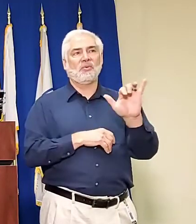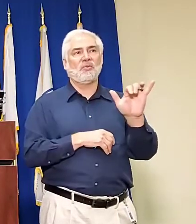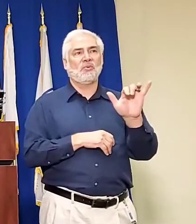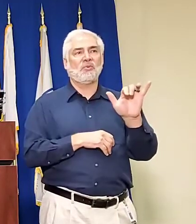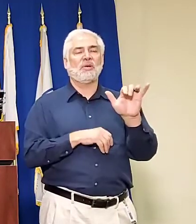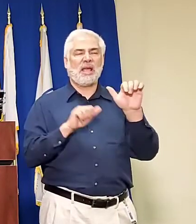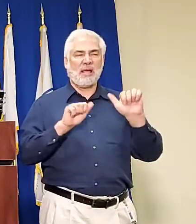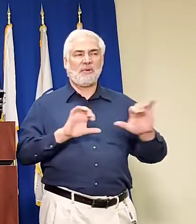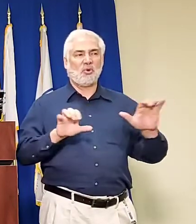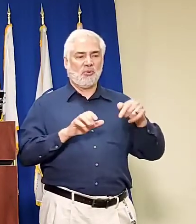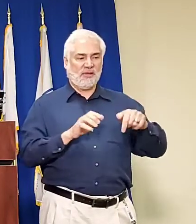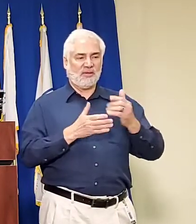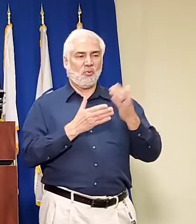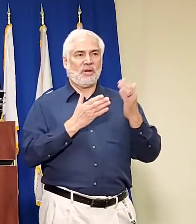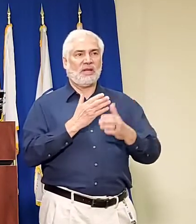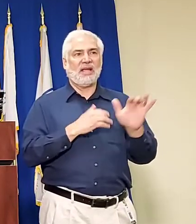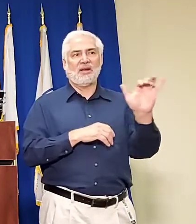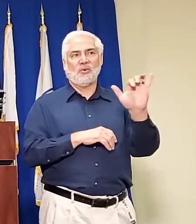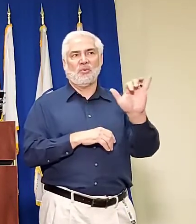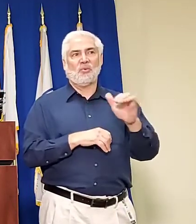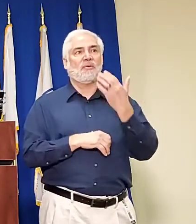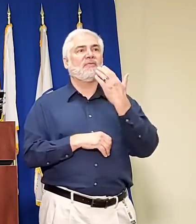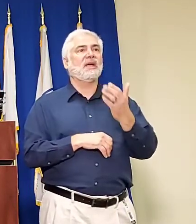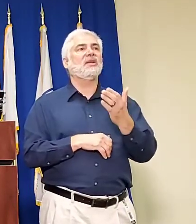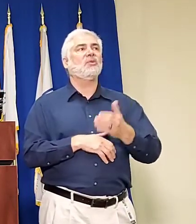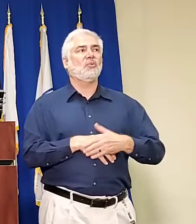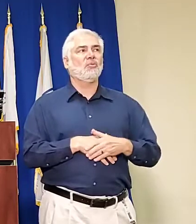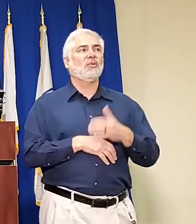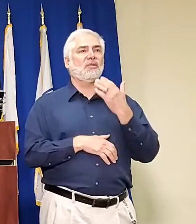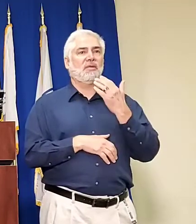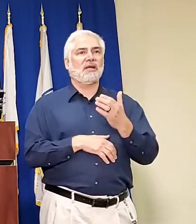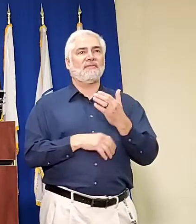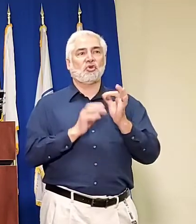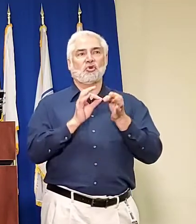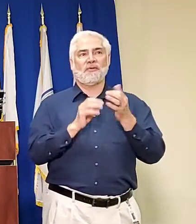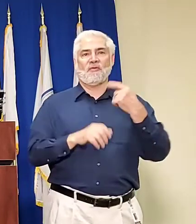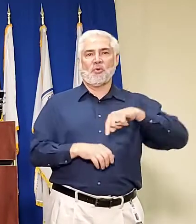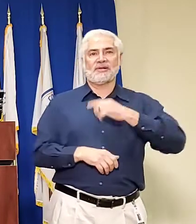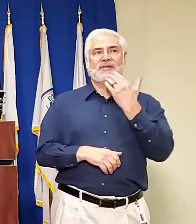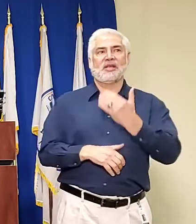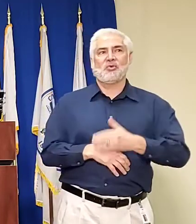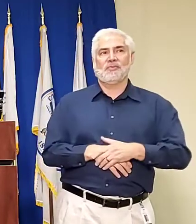ideally we'll be able to do that this weekend. Thank you, and thank you for interpreting for